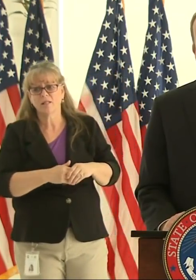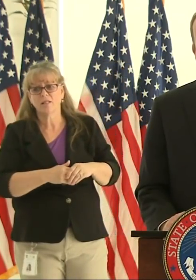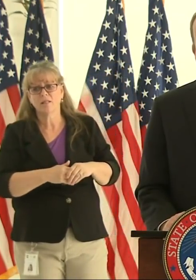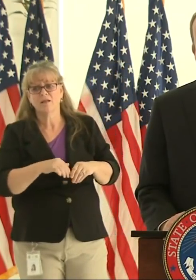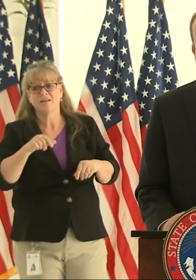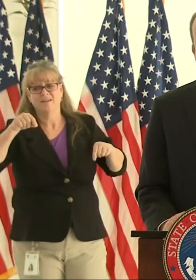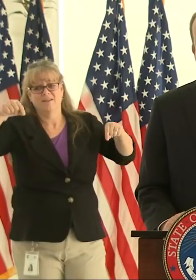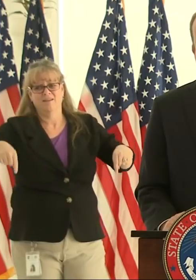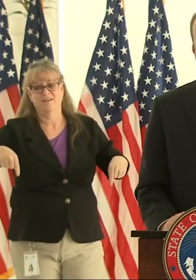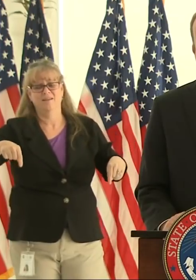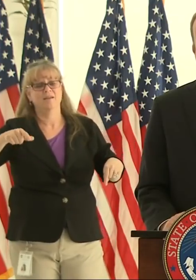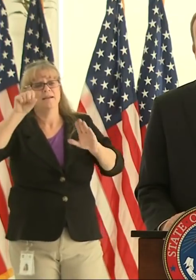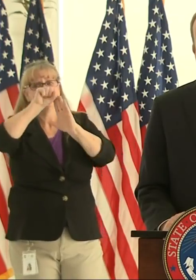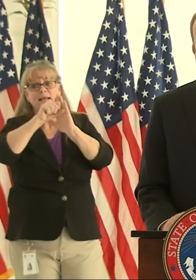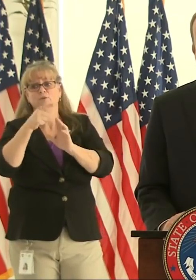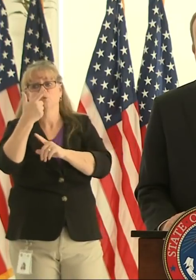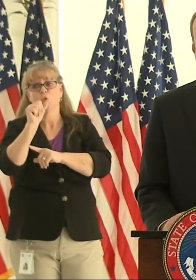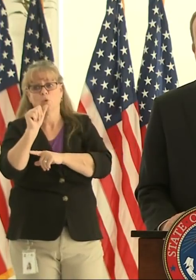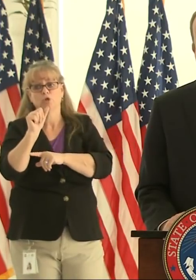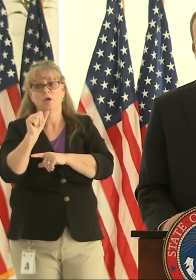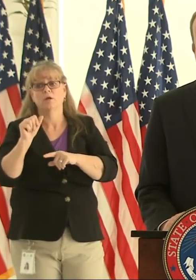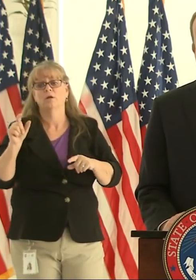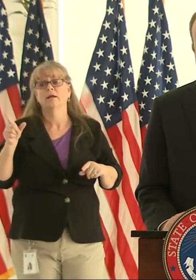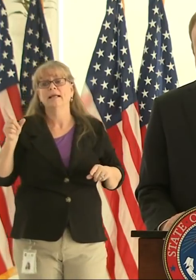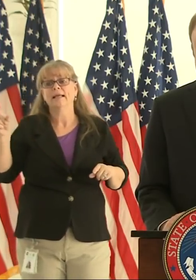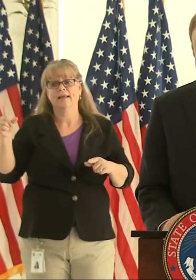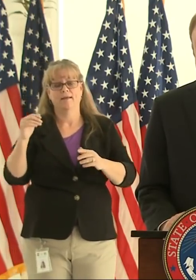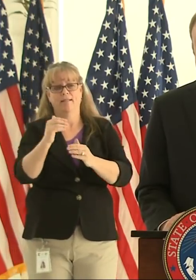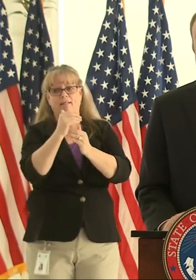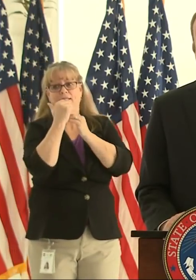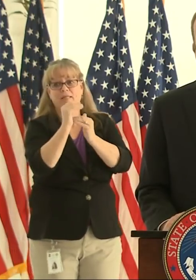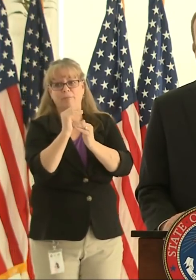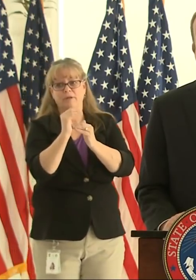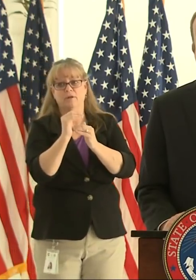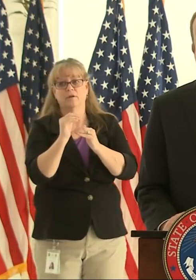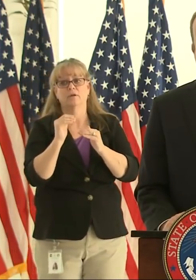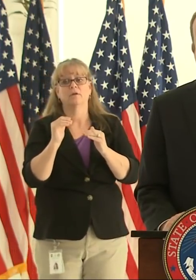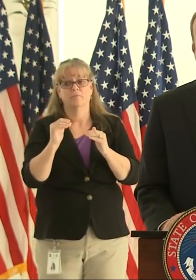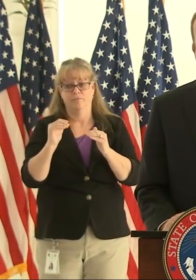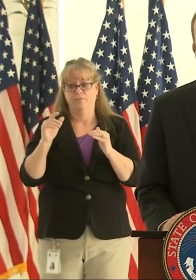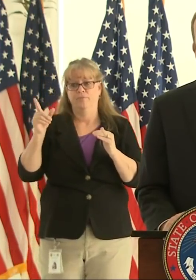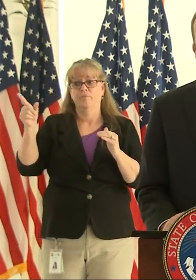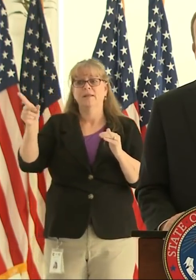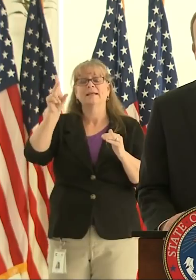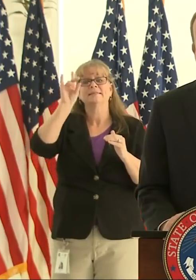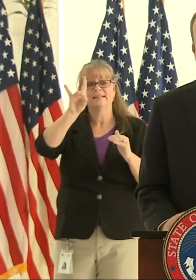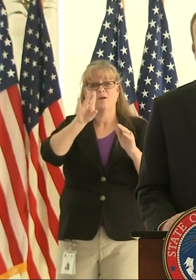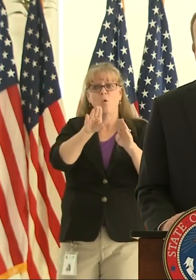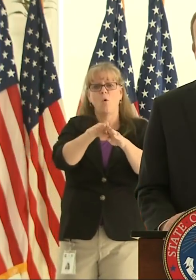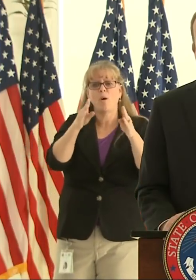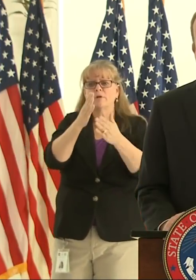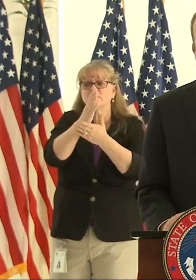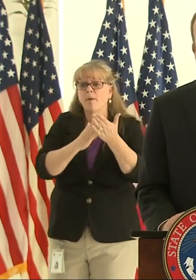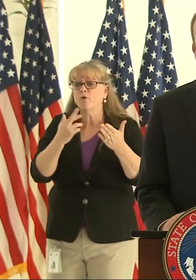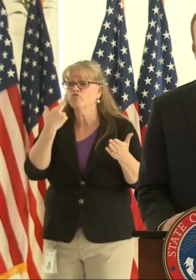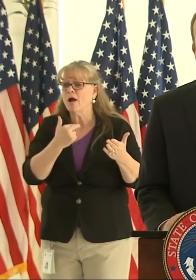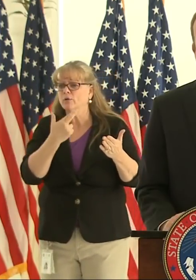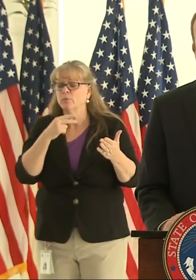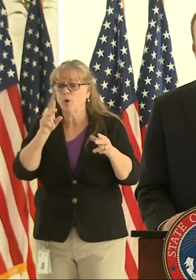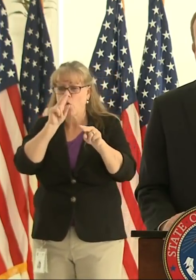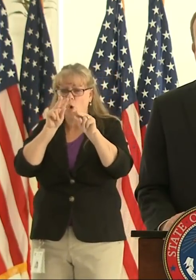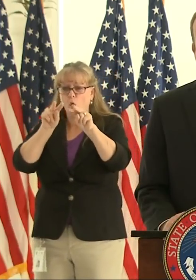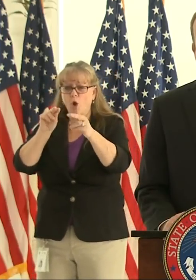order included restaurants. Georgia and Colorado are pretty similar in case trajectories and hospitalizations. When you look at the numbers per